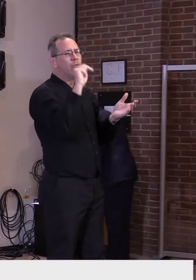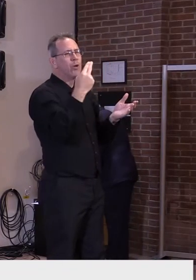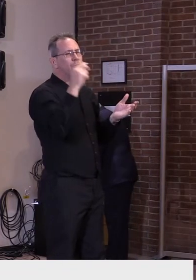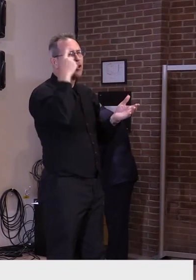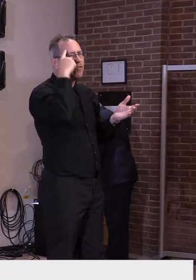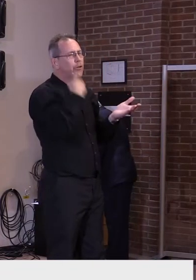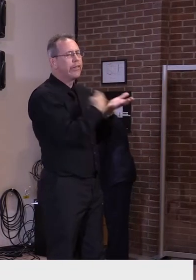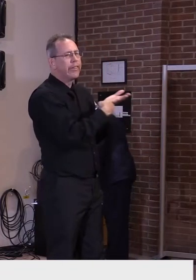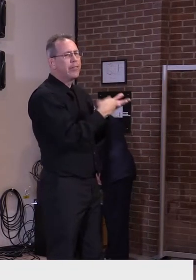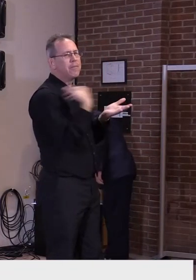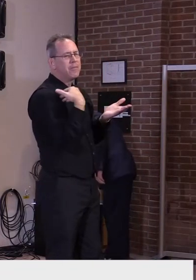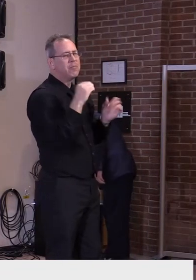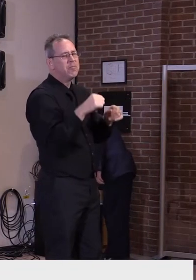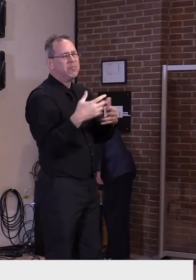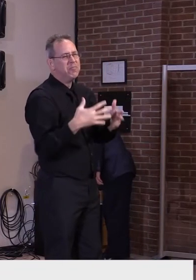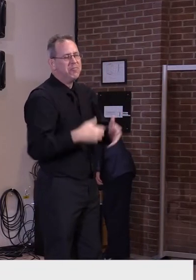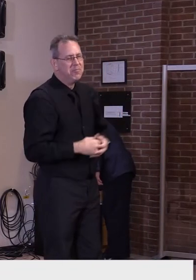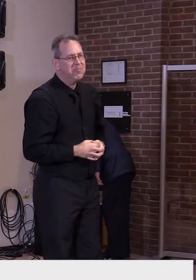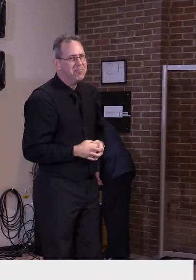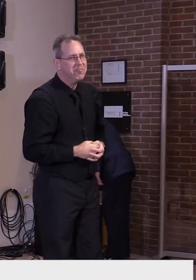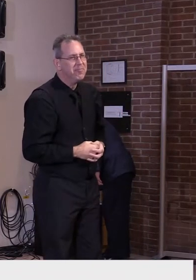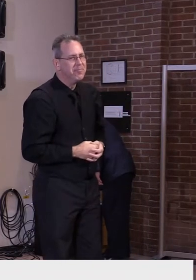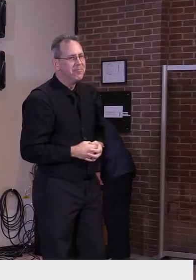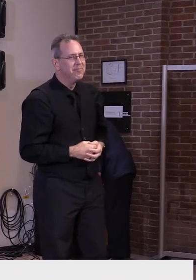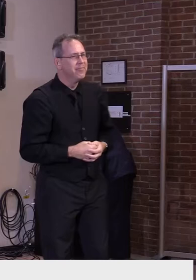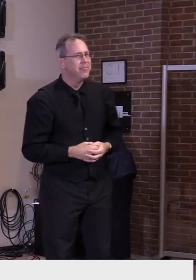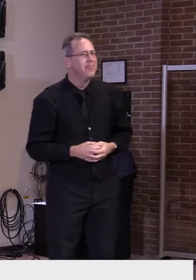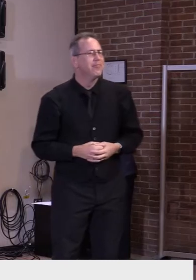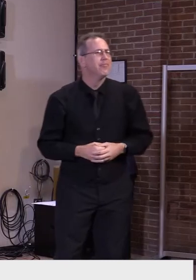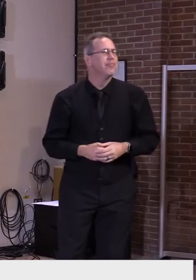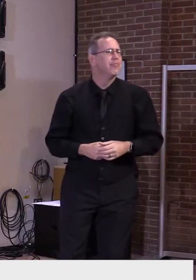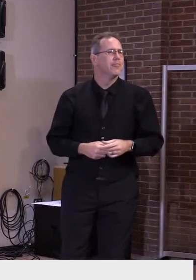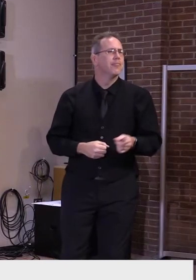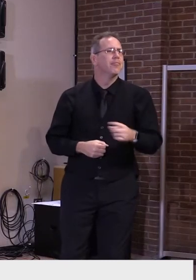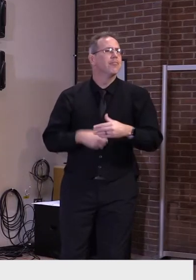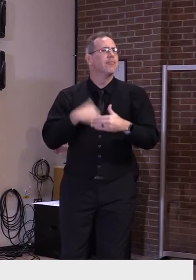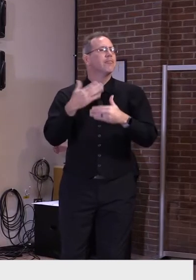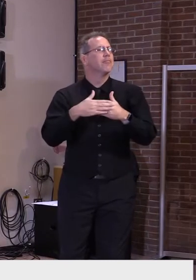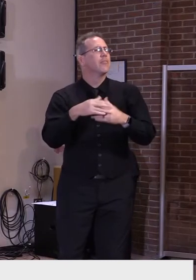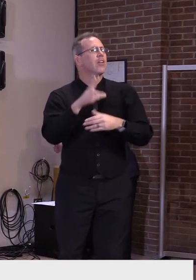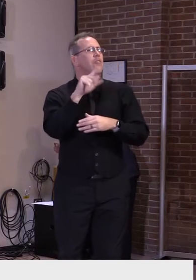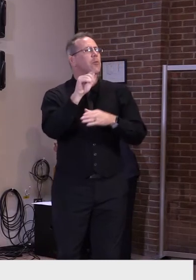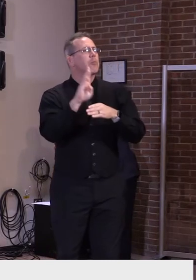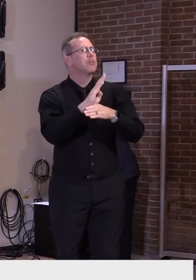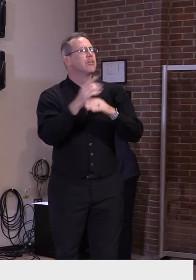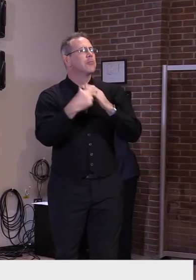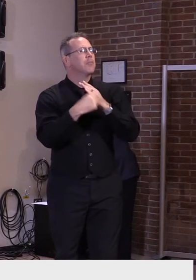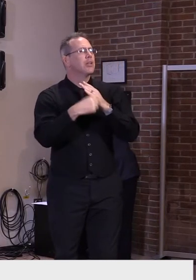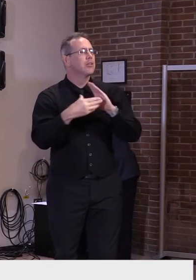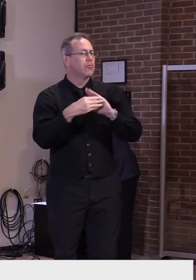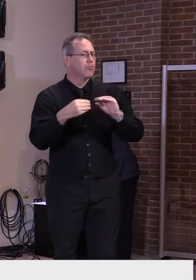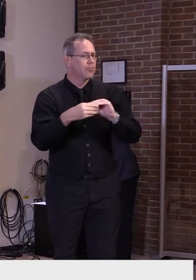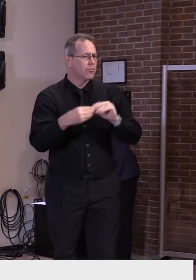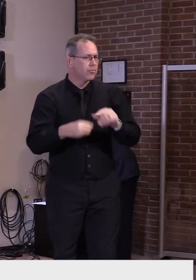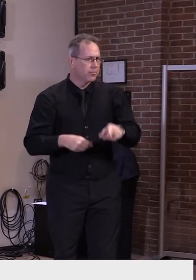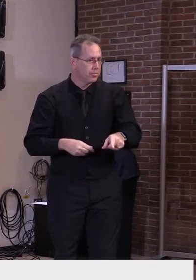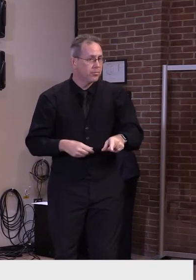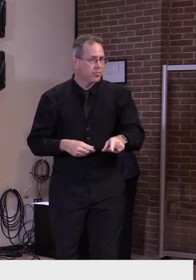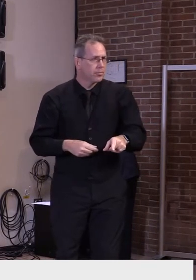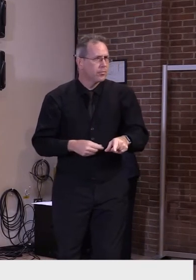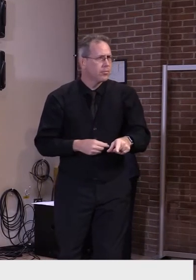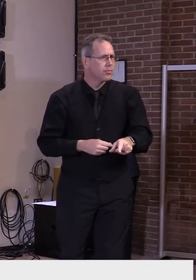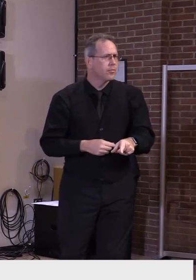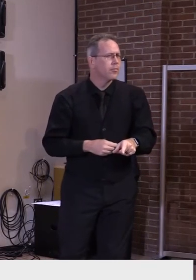Business Magazine. I wonder if Secretary Smith has an update on any advances